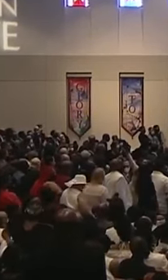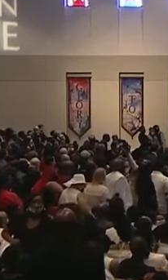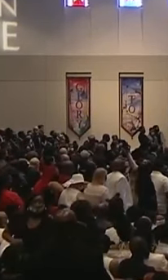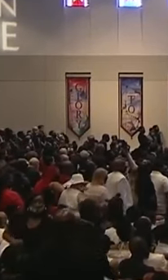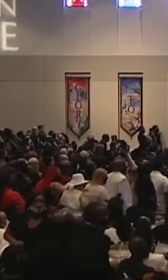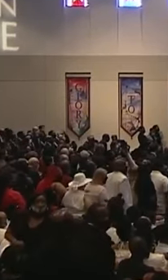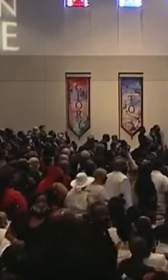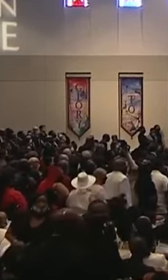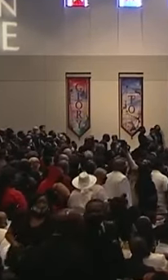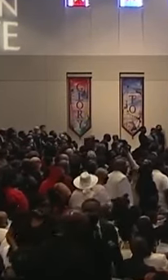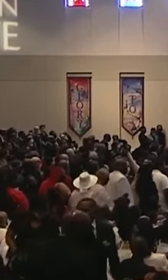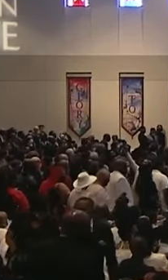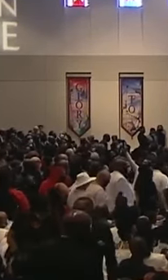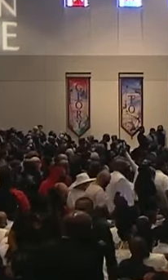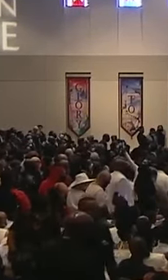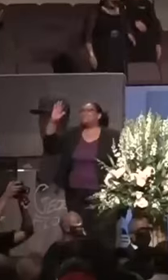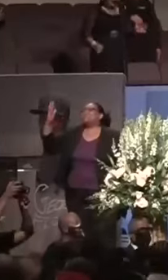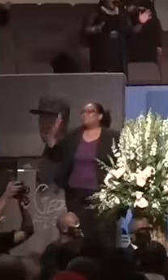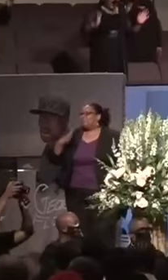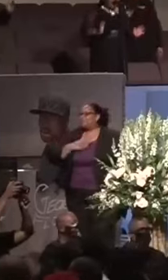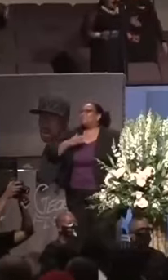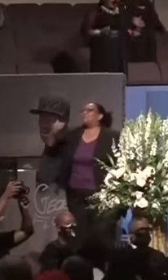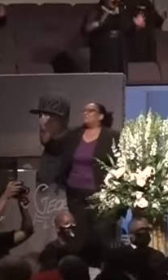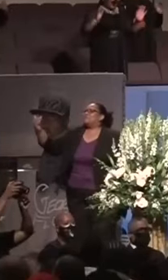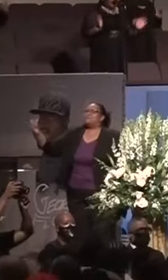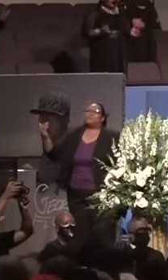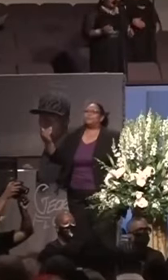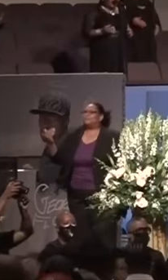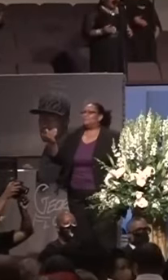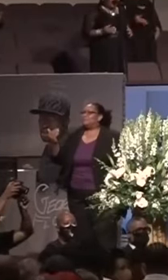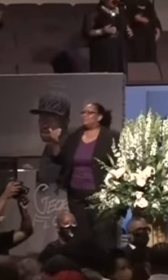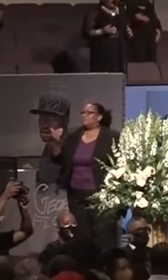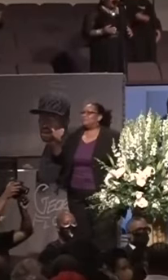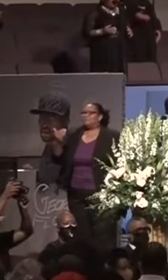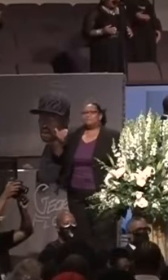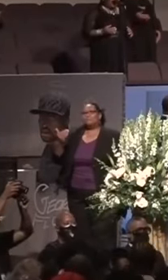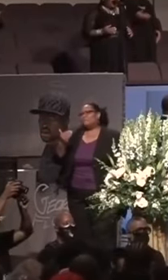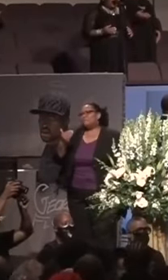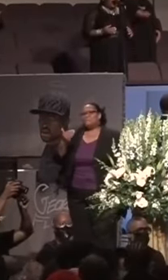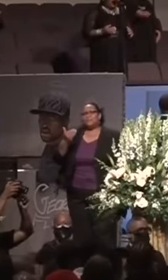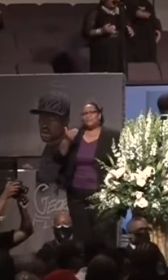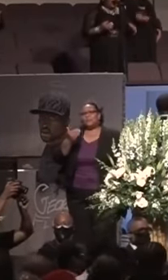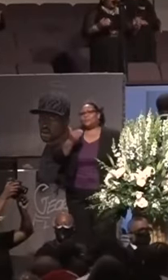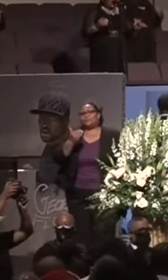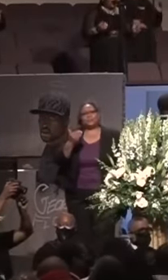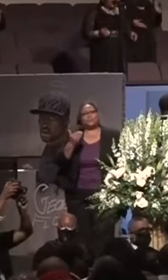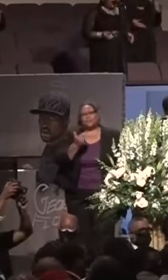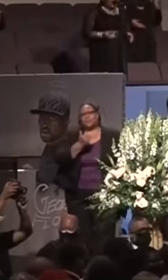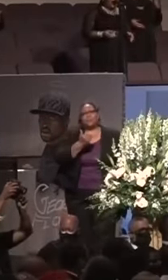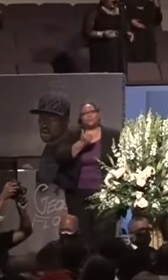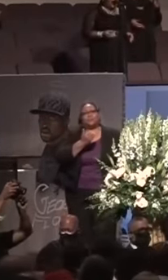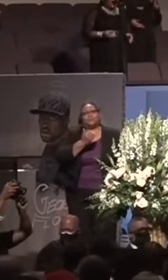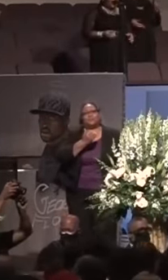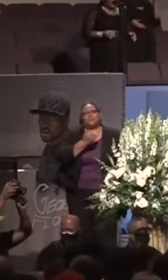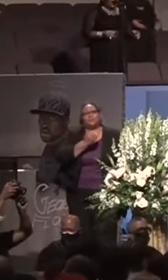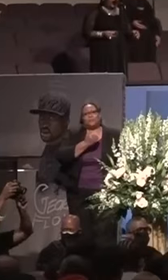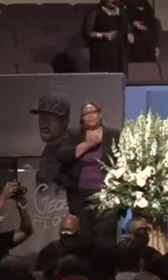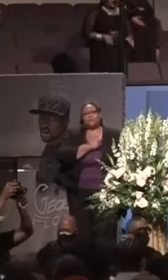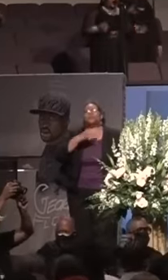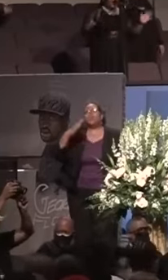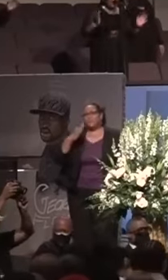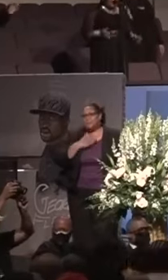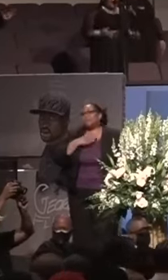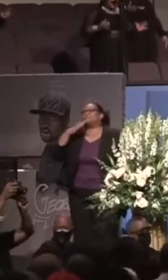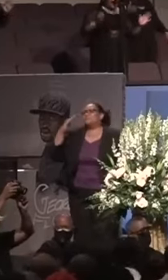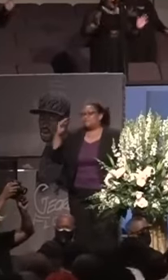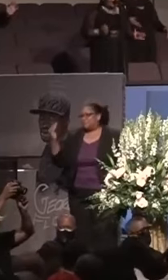Yes, he is. I need somebody to raise your hand and say, "You're going to keep me through